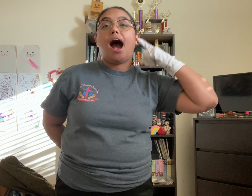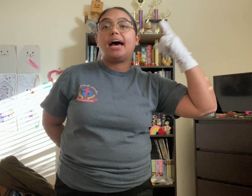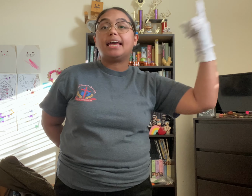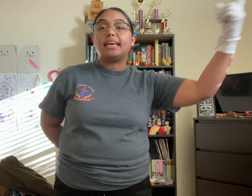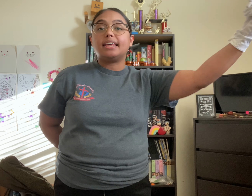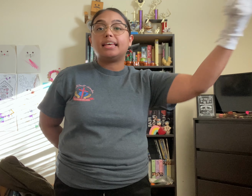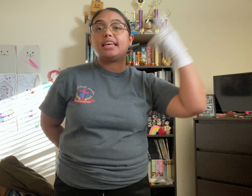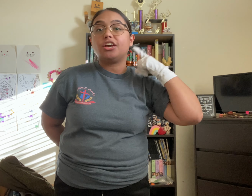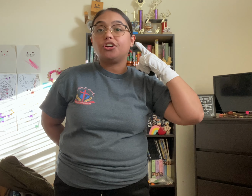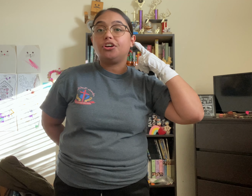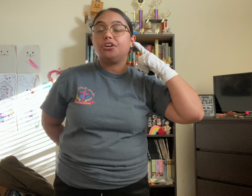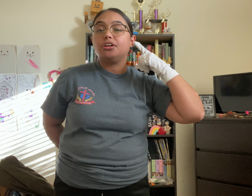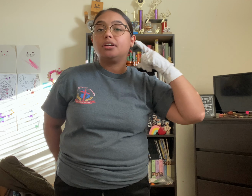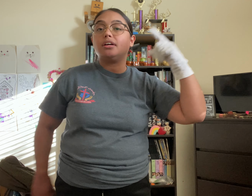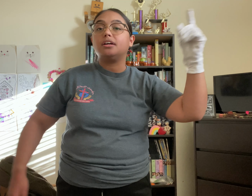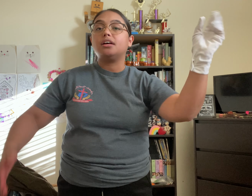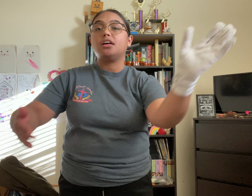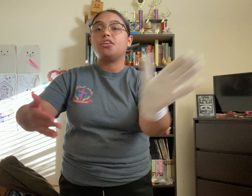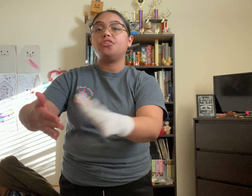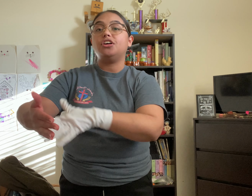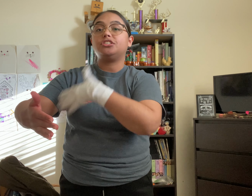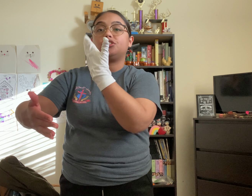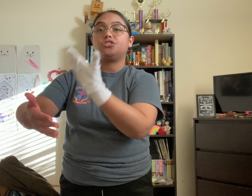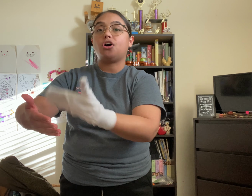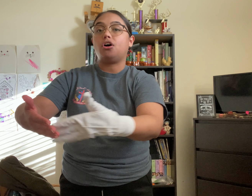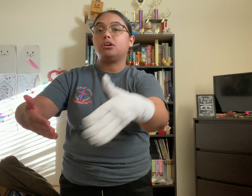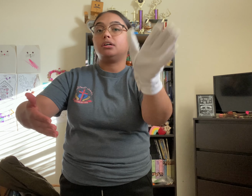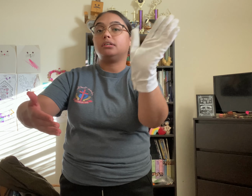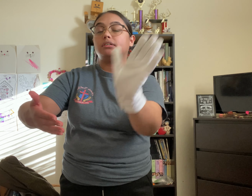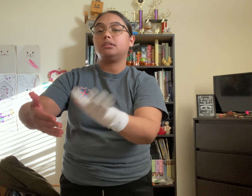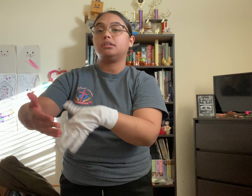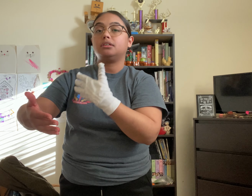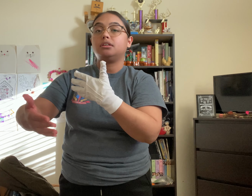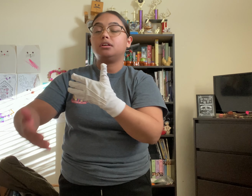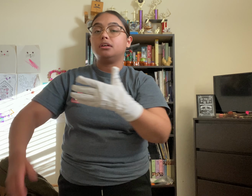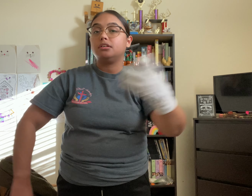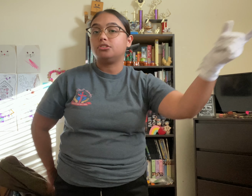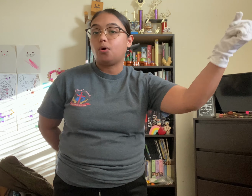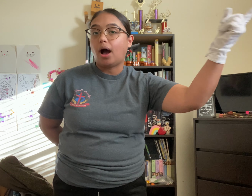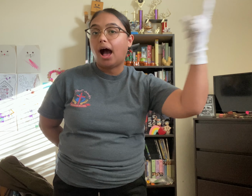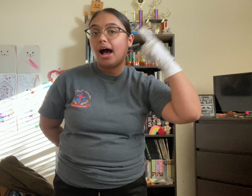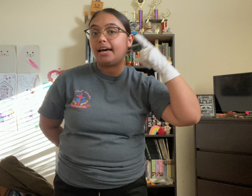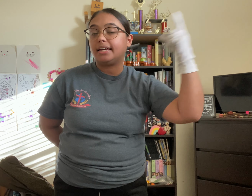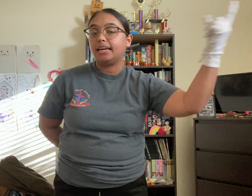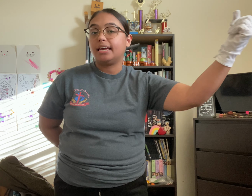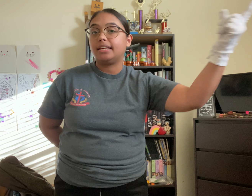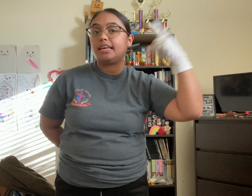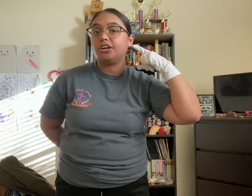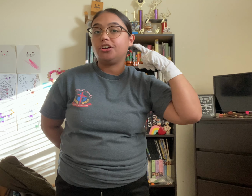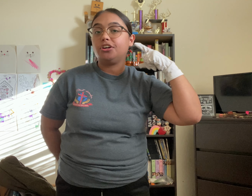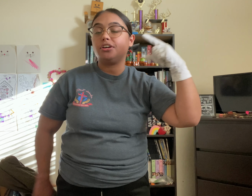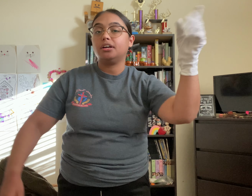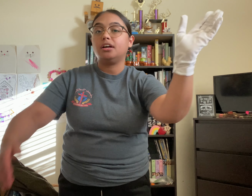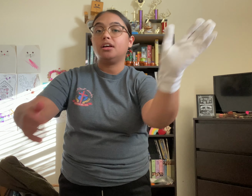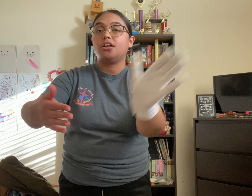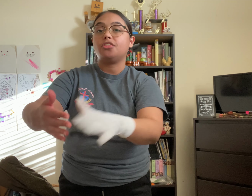I hear the song. So I hear